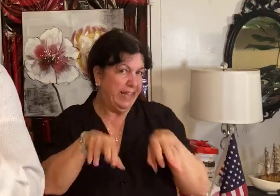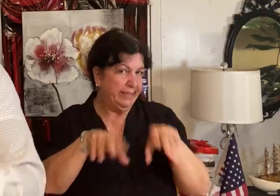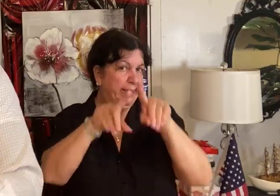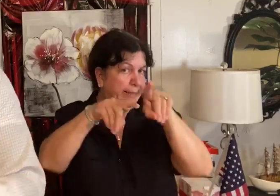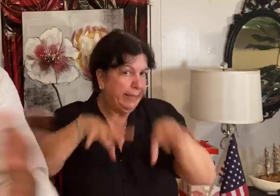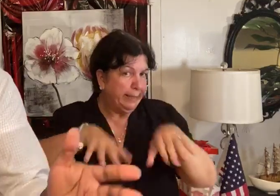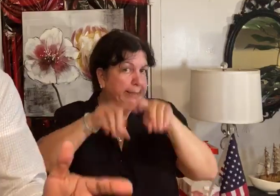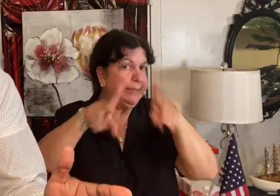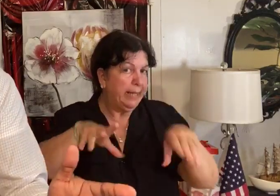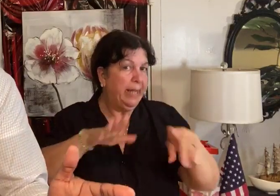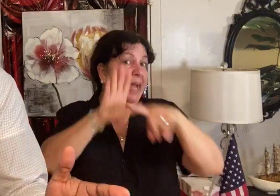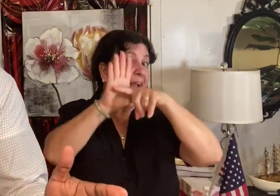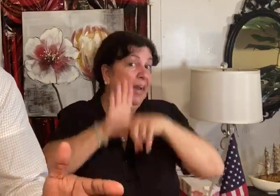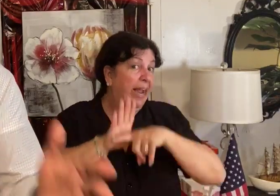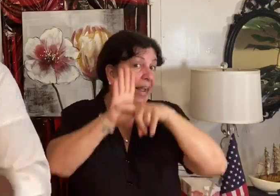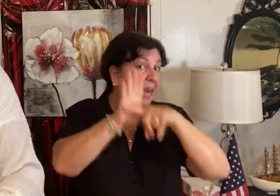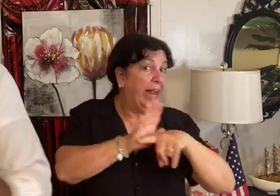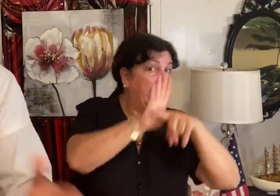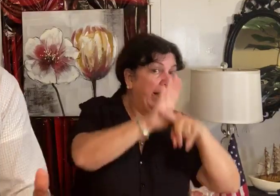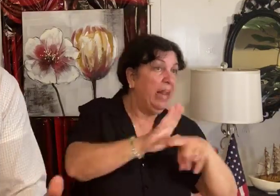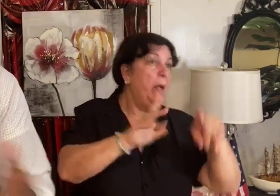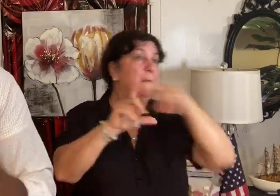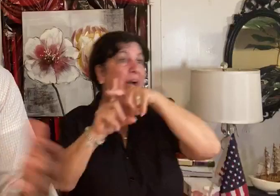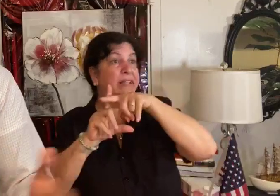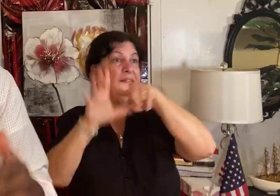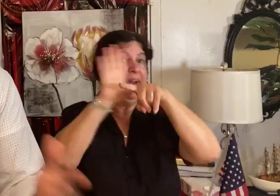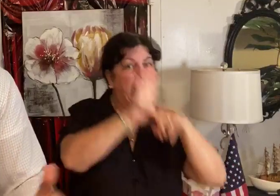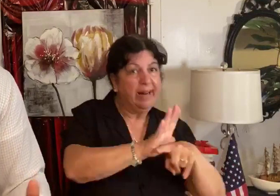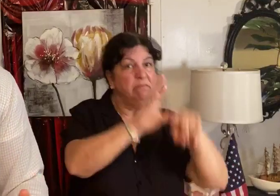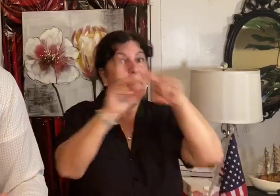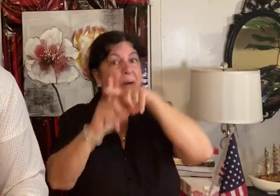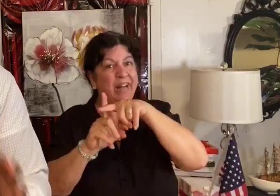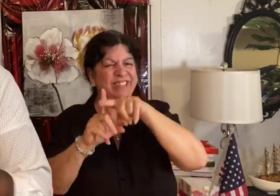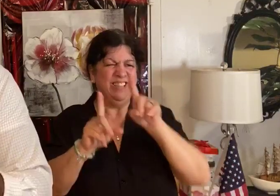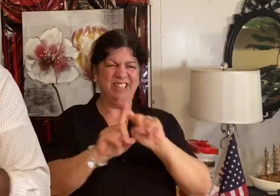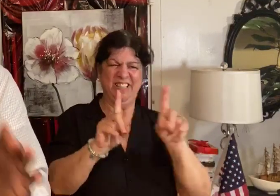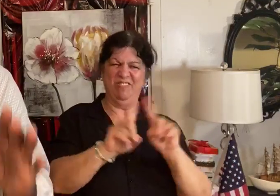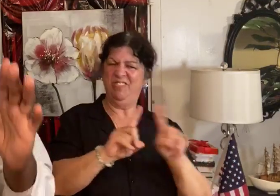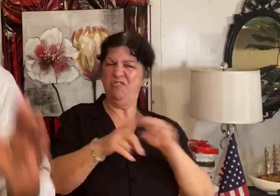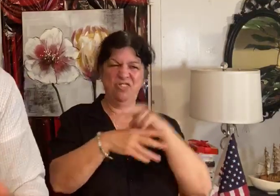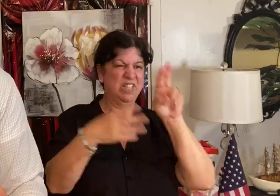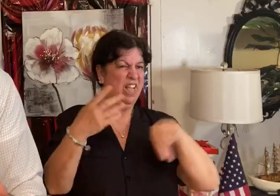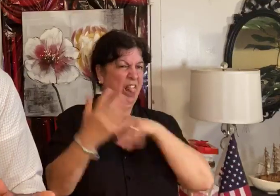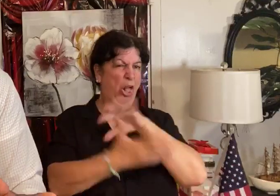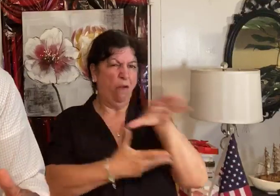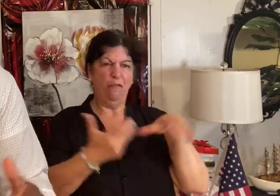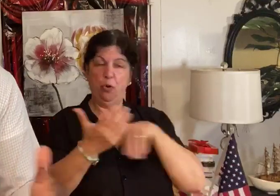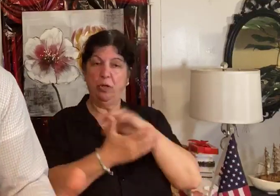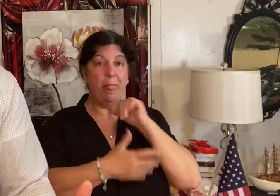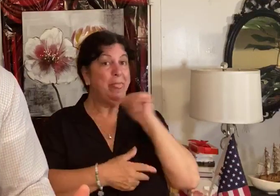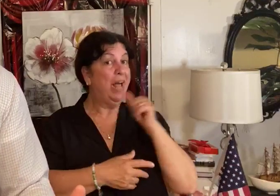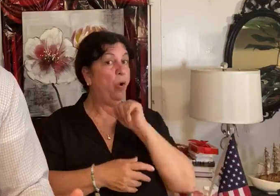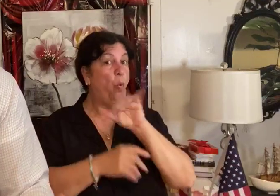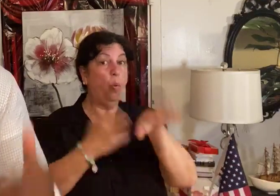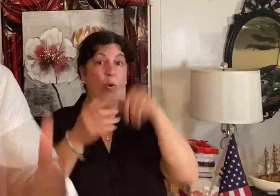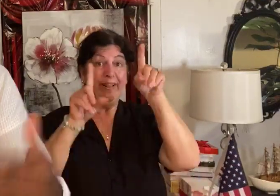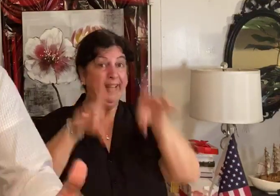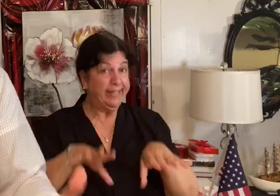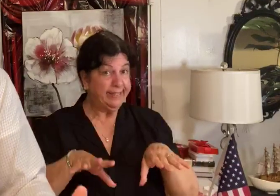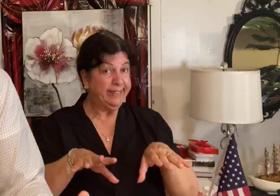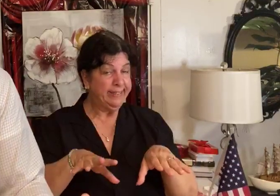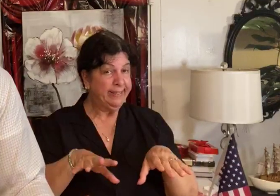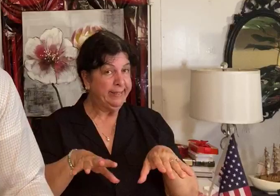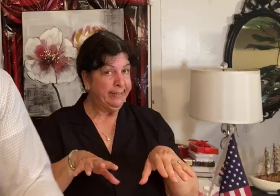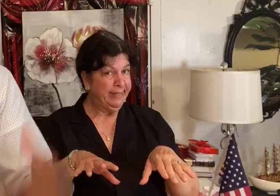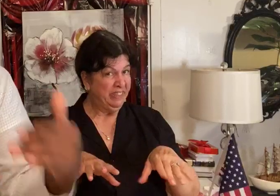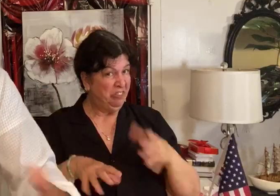test negative, negative, and then positive, negative, then positive, and they're getting different results. Not all the testing has been reliable. Now we